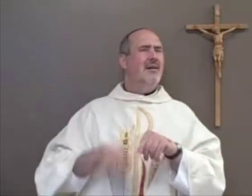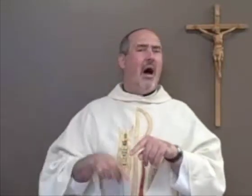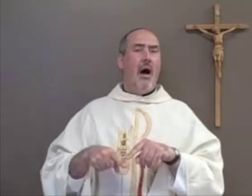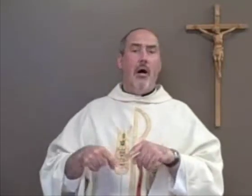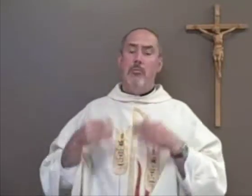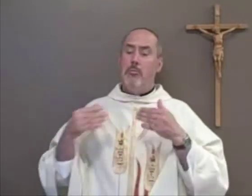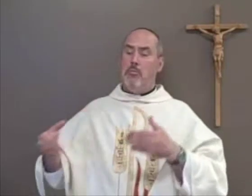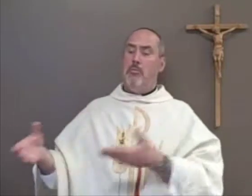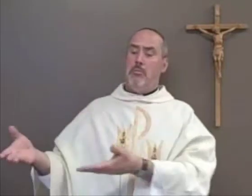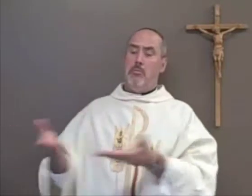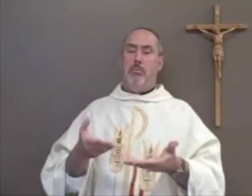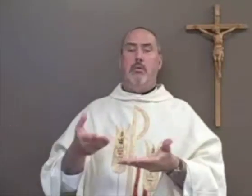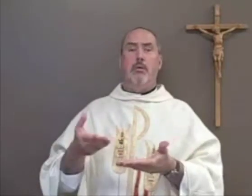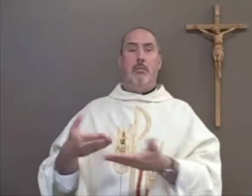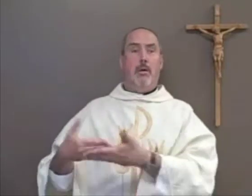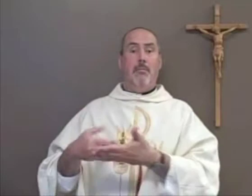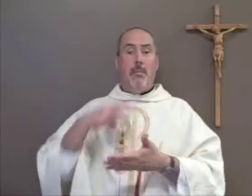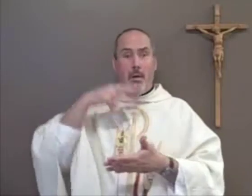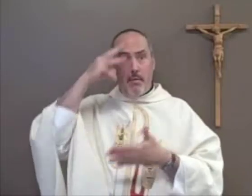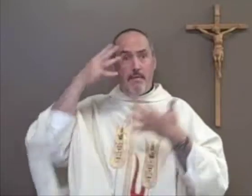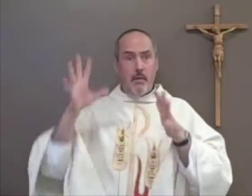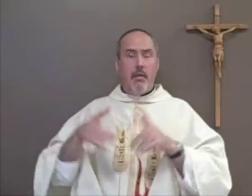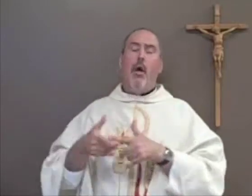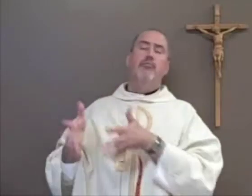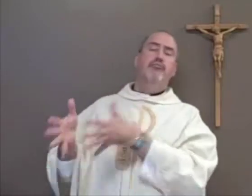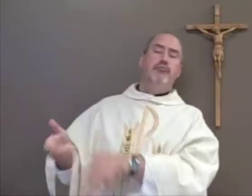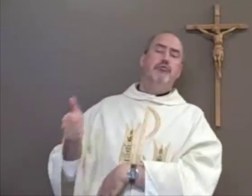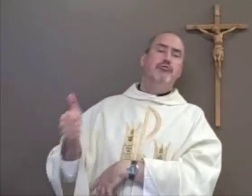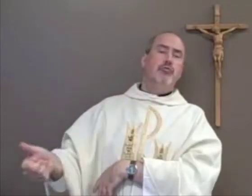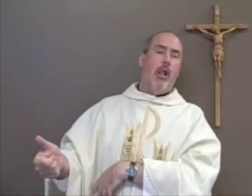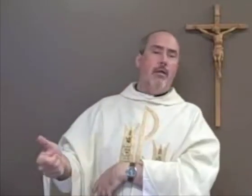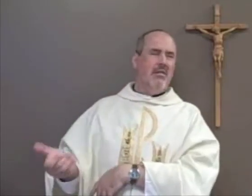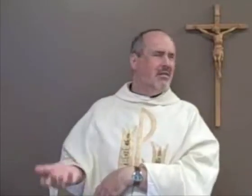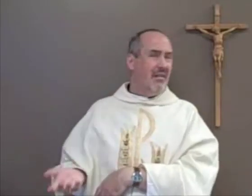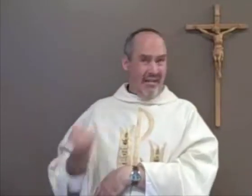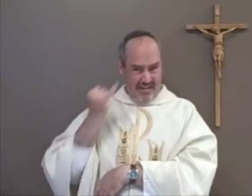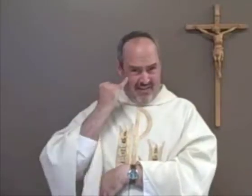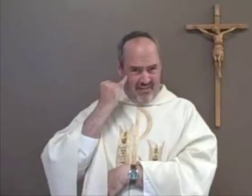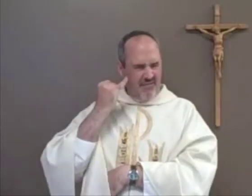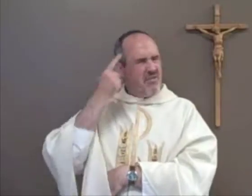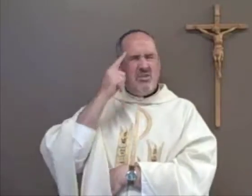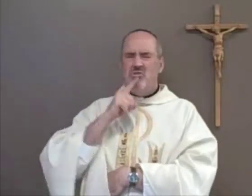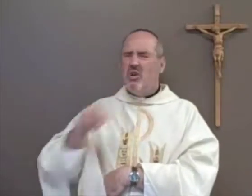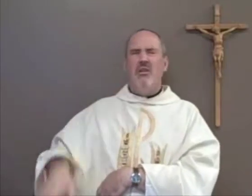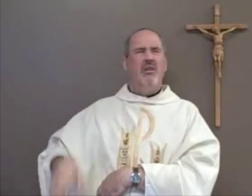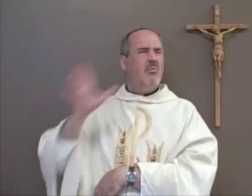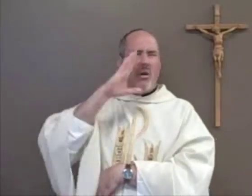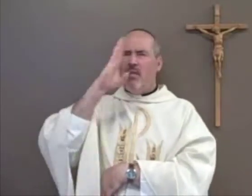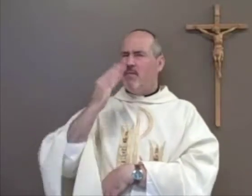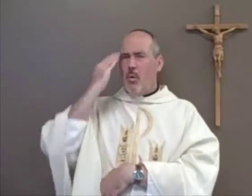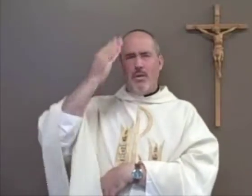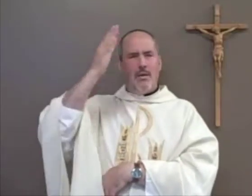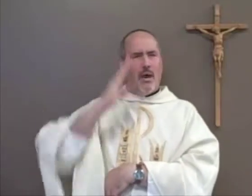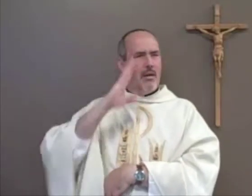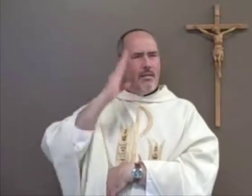Parents can't simply baptize their child and leave them to themselves to develop their faith. They'll never learn